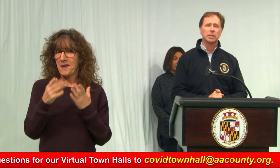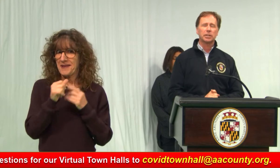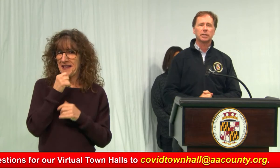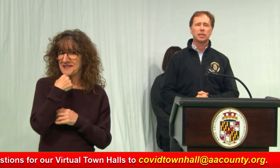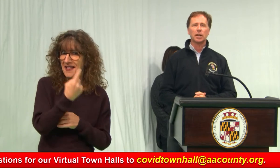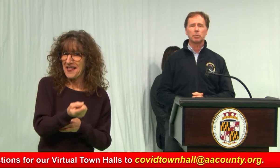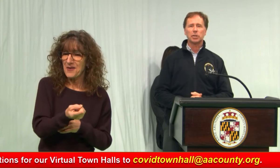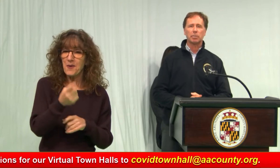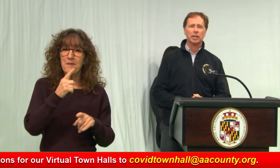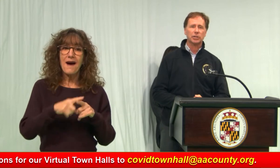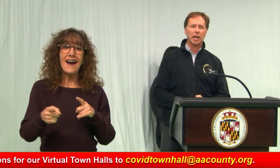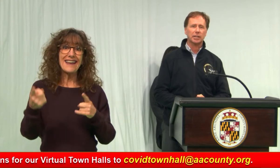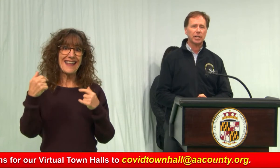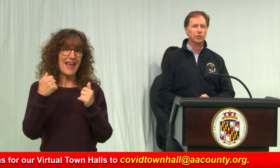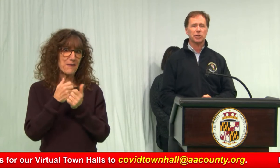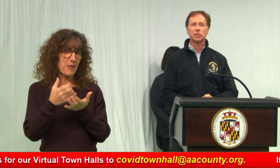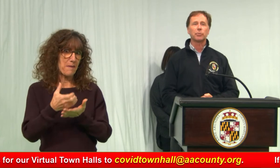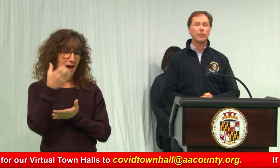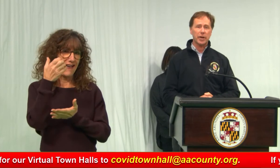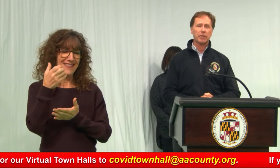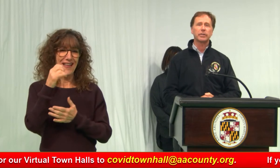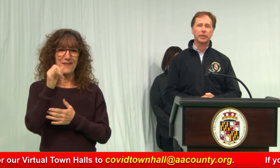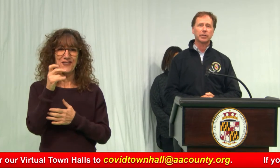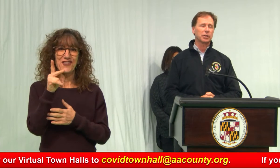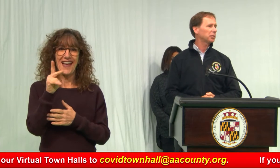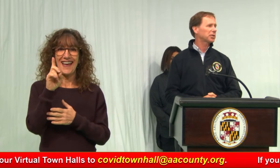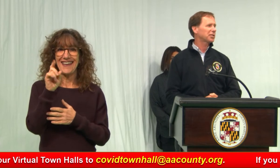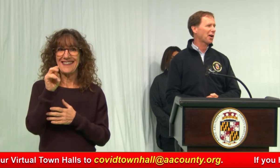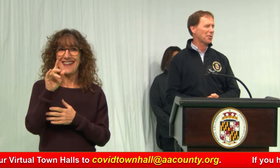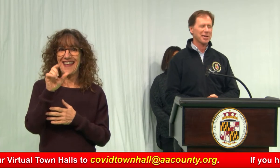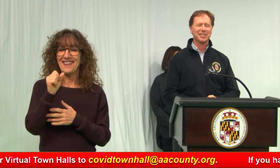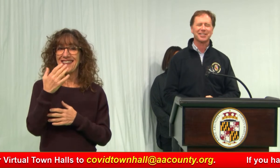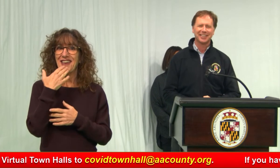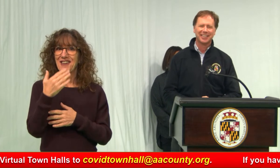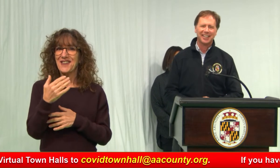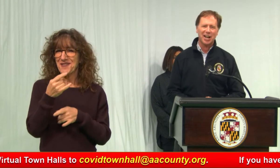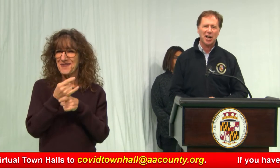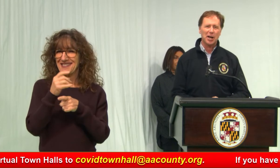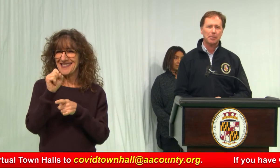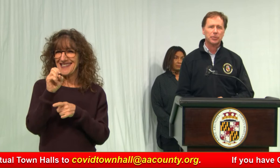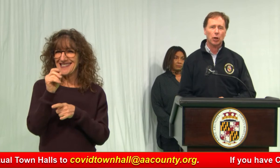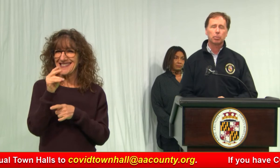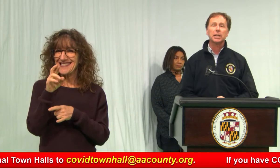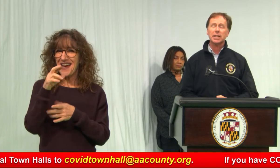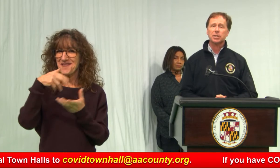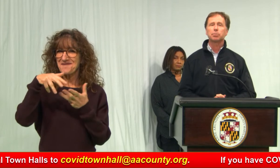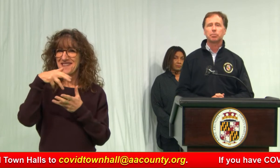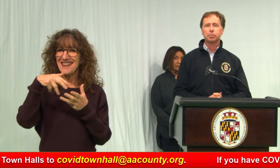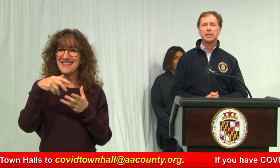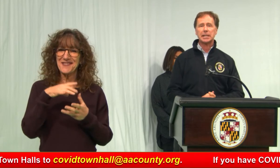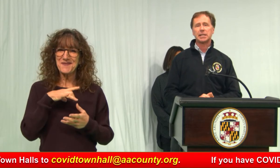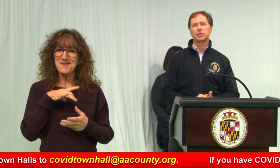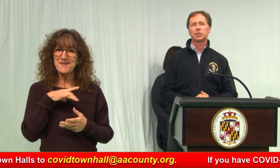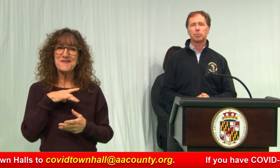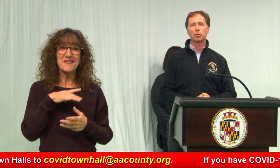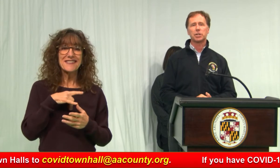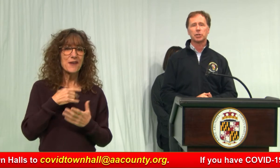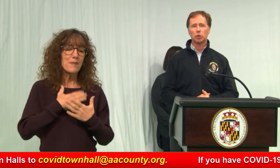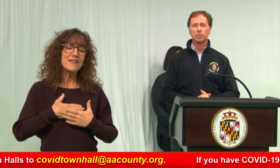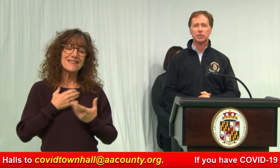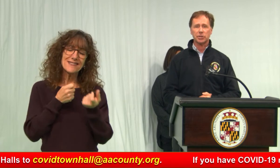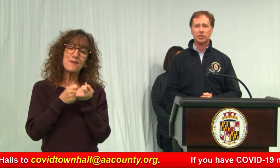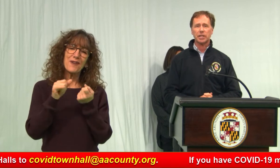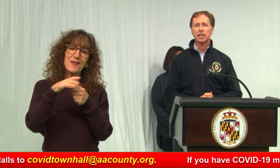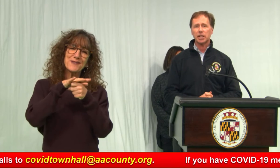but it did come with a bottle of Jack Daniels and some very, very good whiskey sour mix. So please, please support